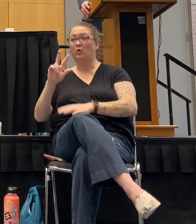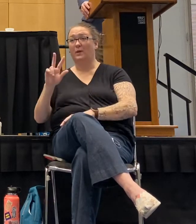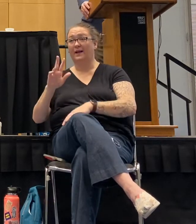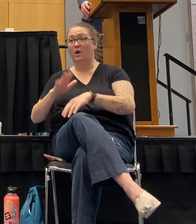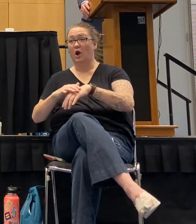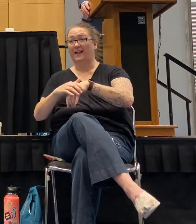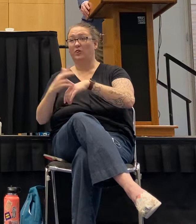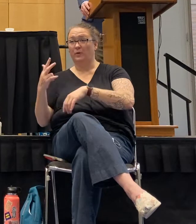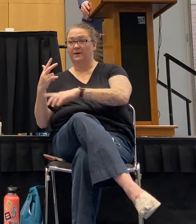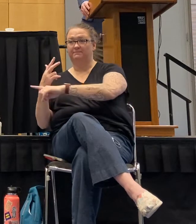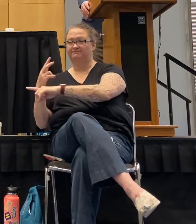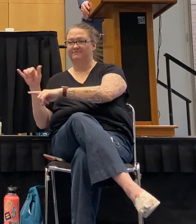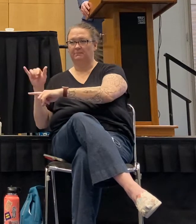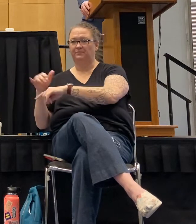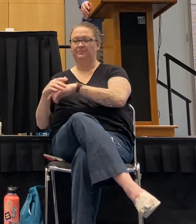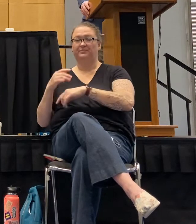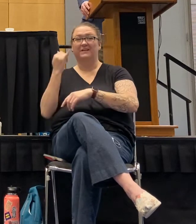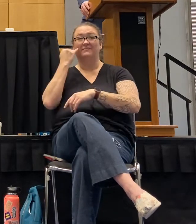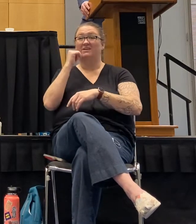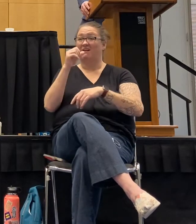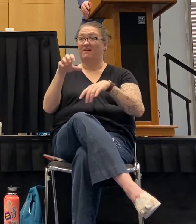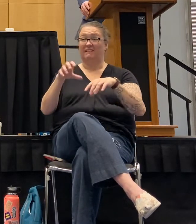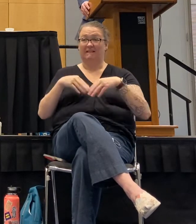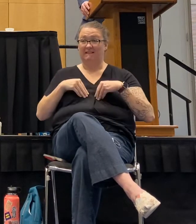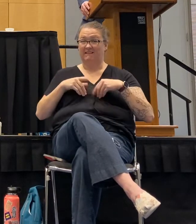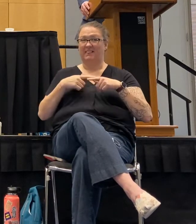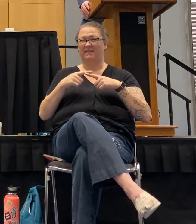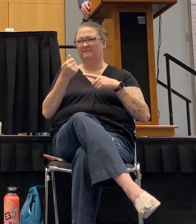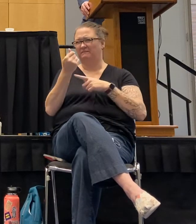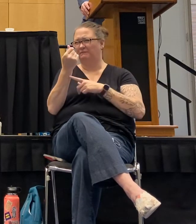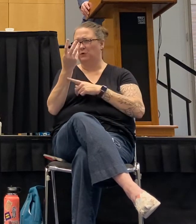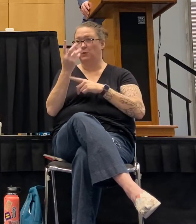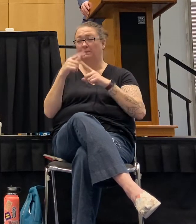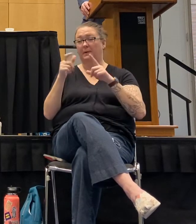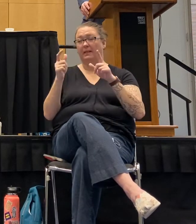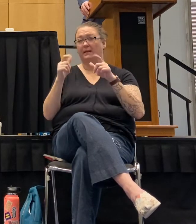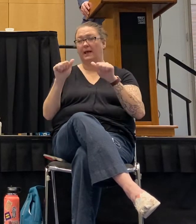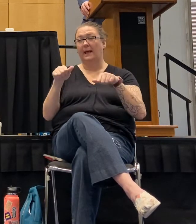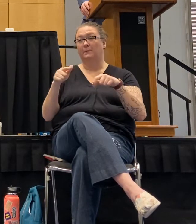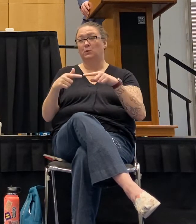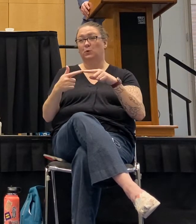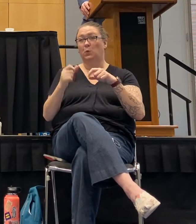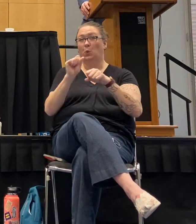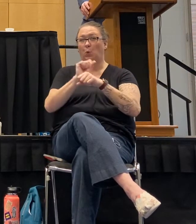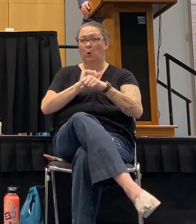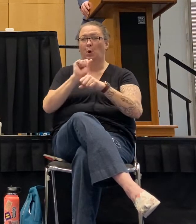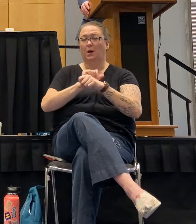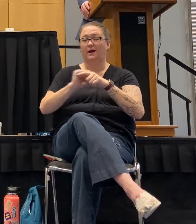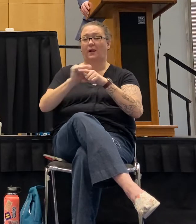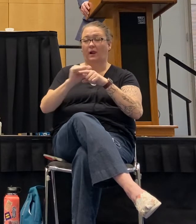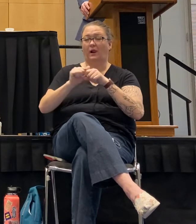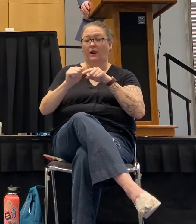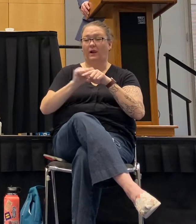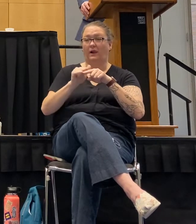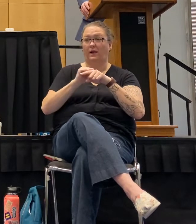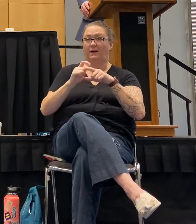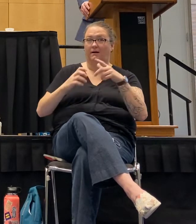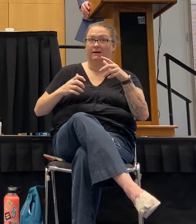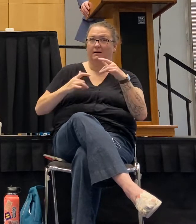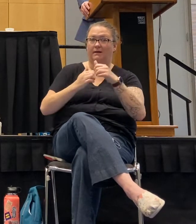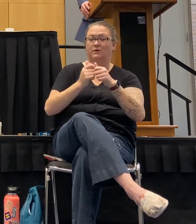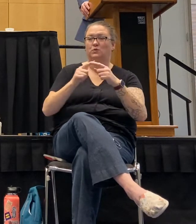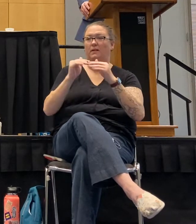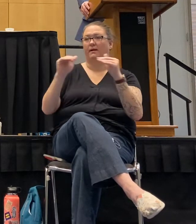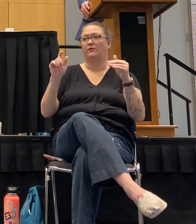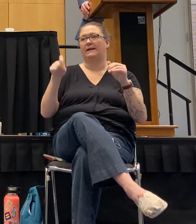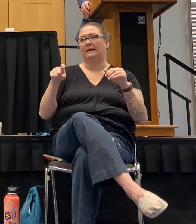English 3. And those who didn't get it, there have been very few, but they've been able to work at it and get up to the levels that they need to